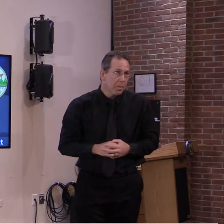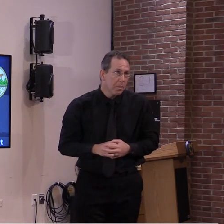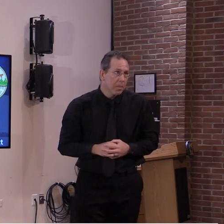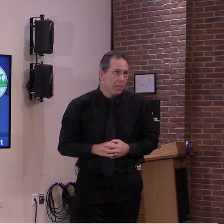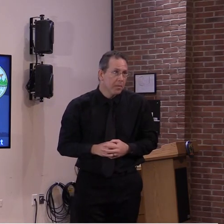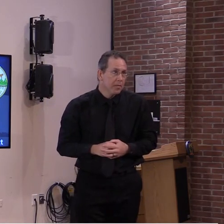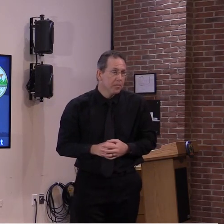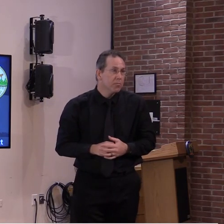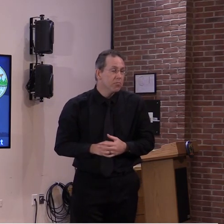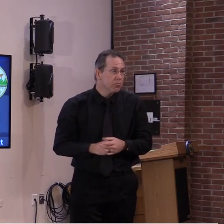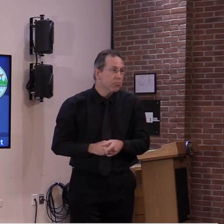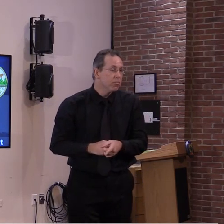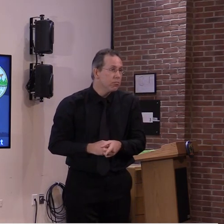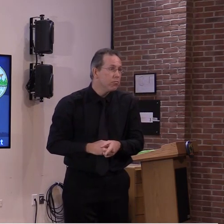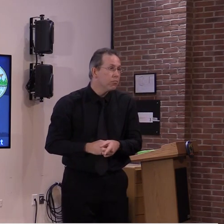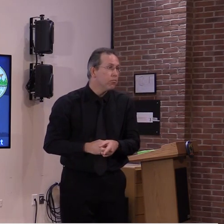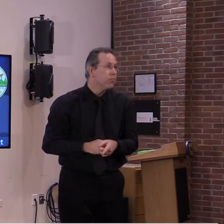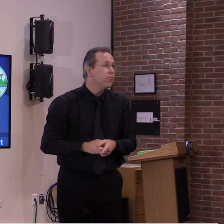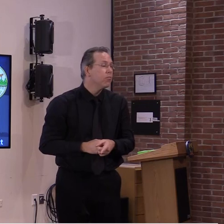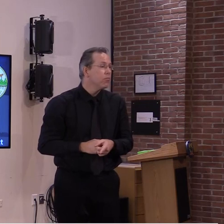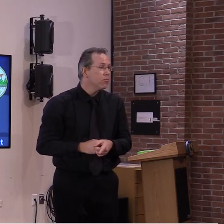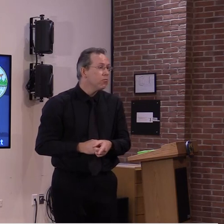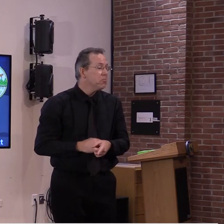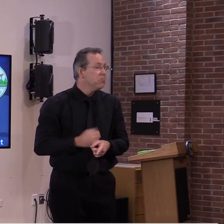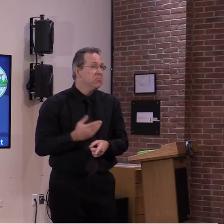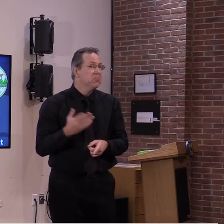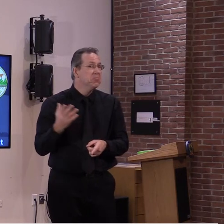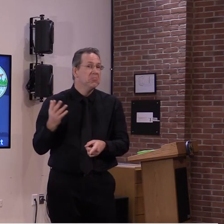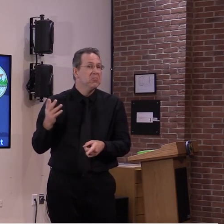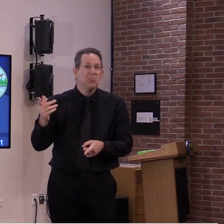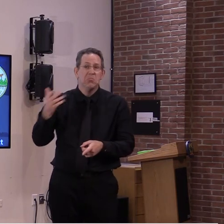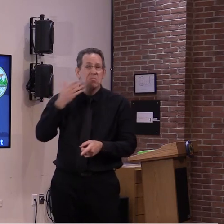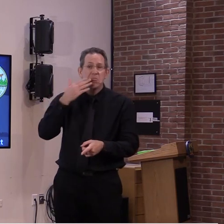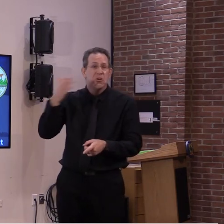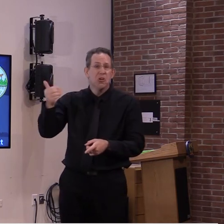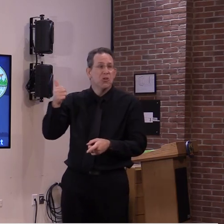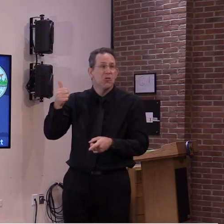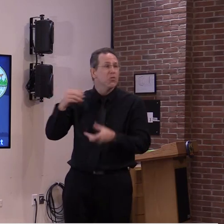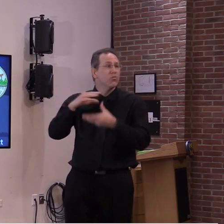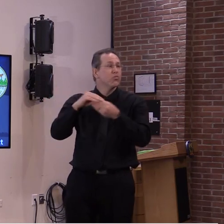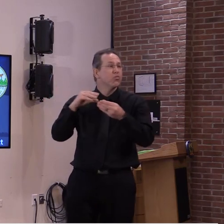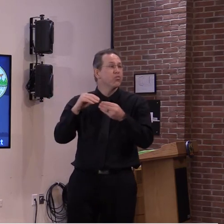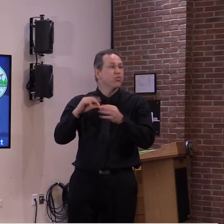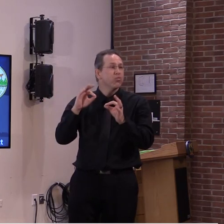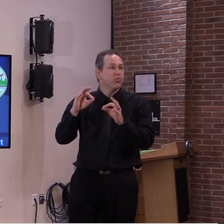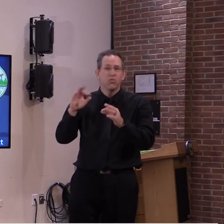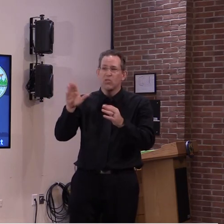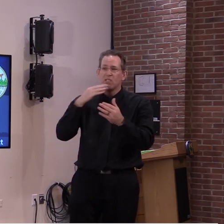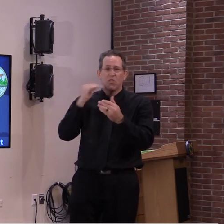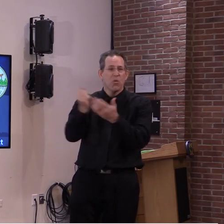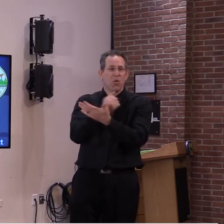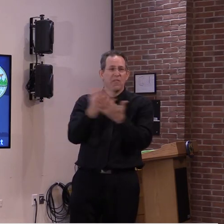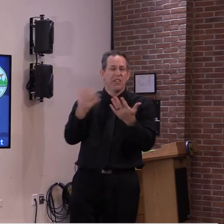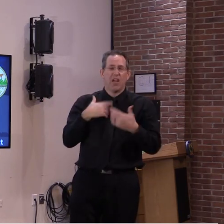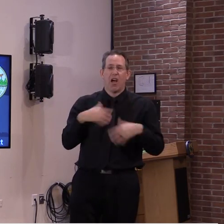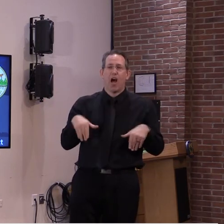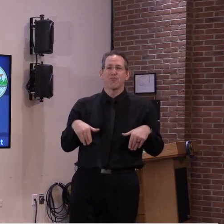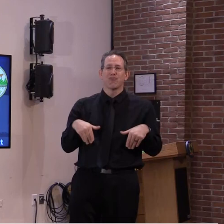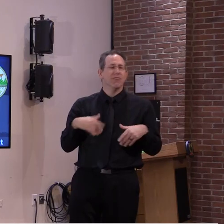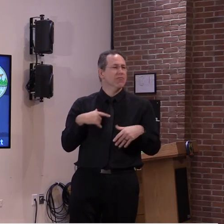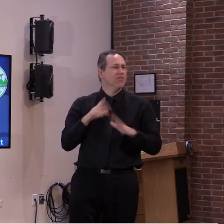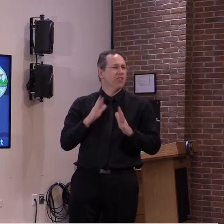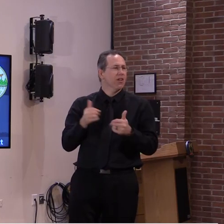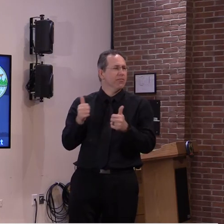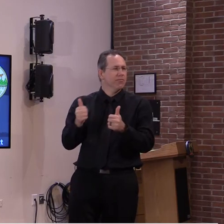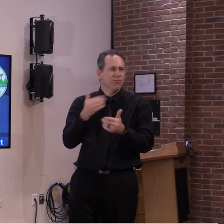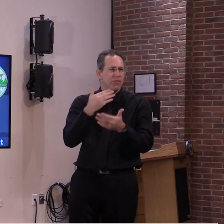No, Commissioner, I think, Dr. Levine, I think you said it all. I mean, we're close to 60%. As you